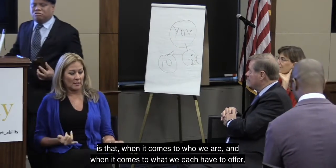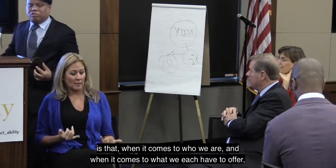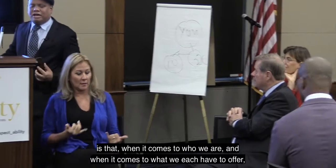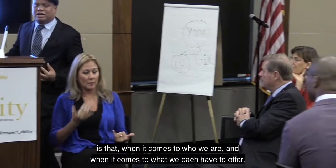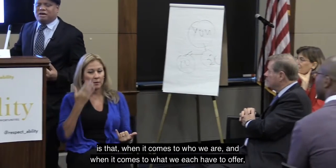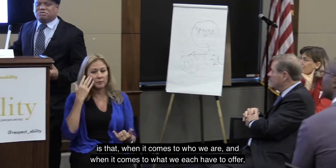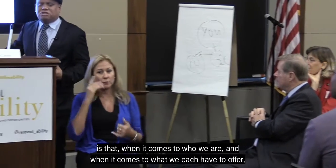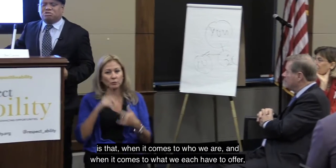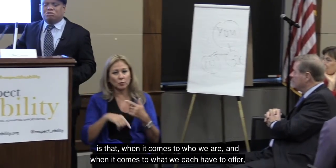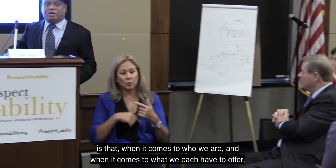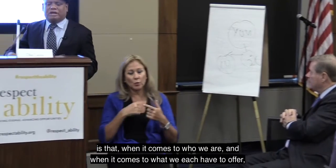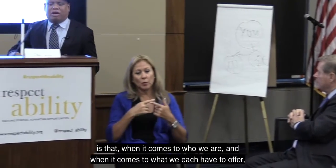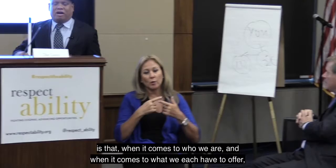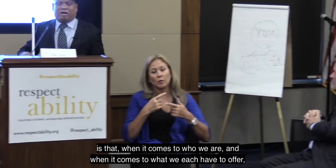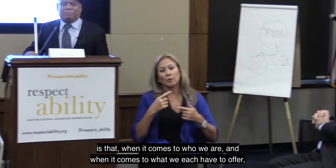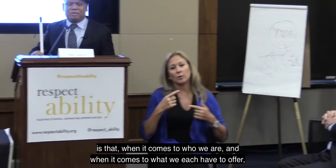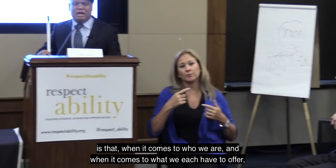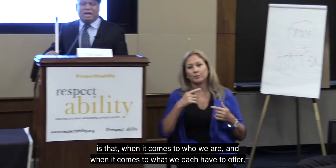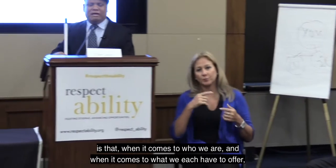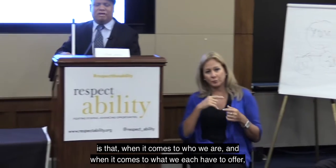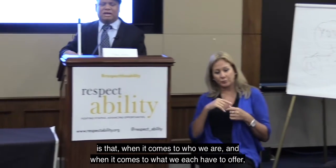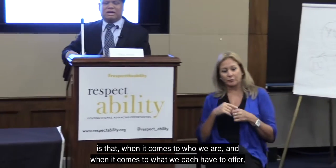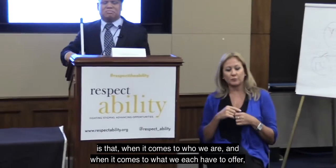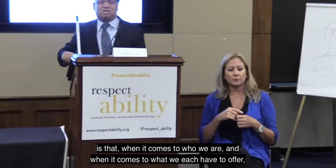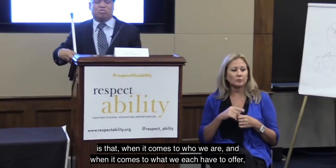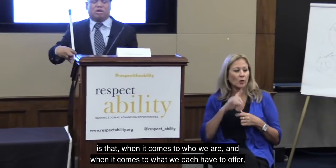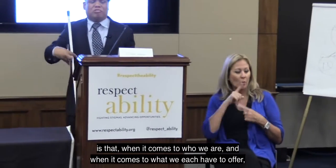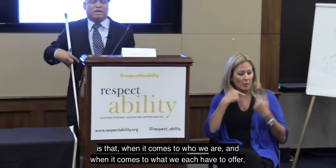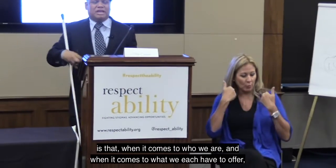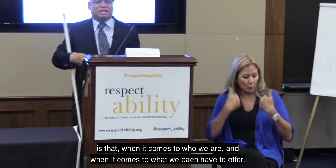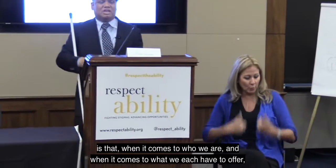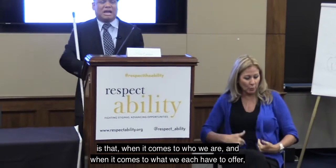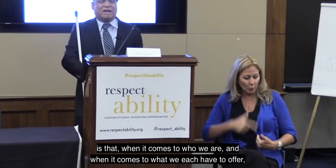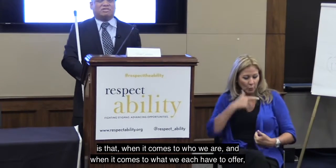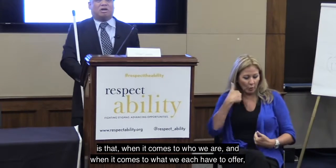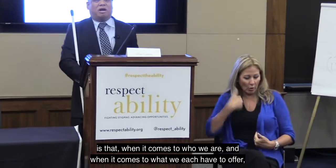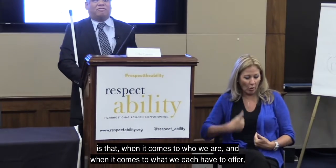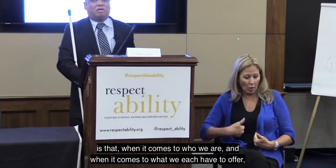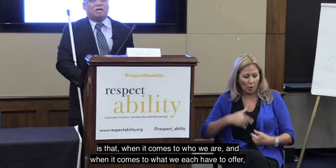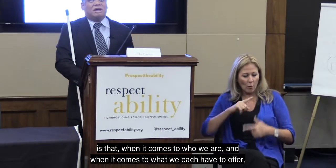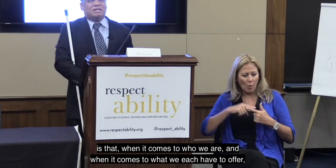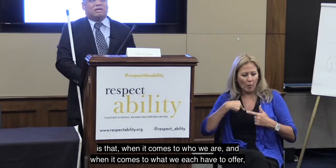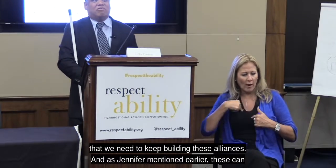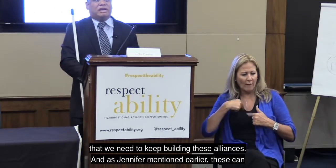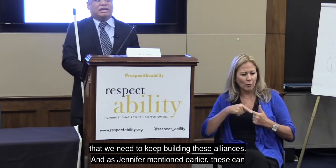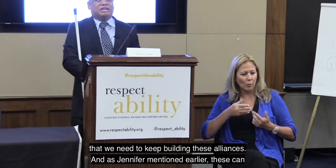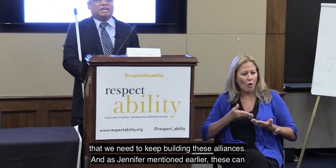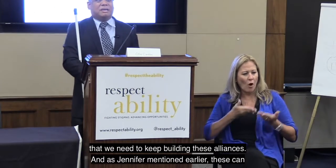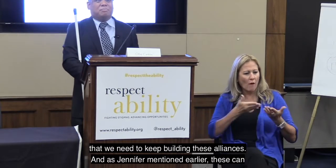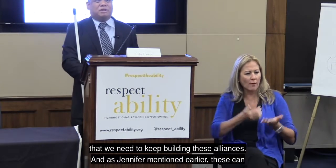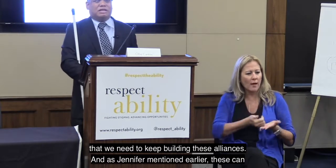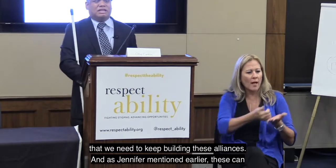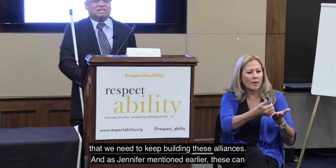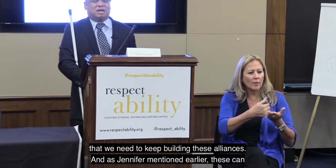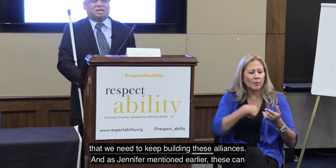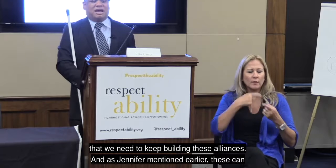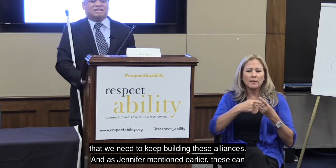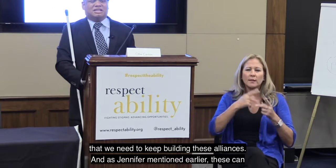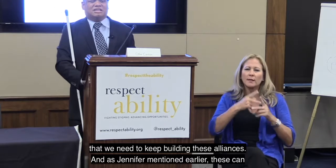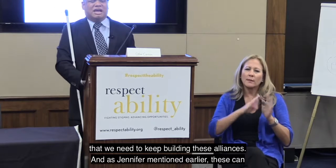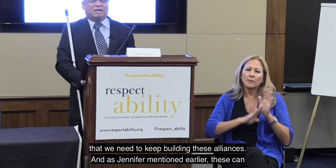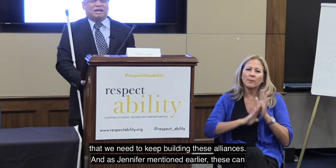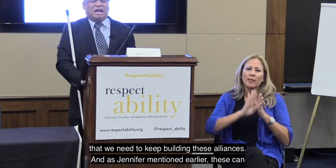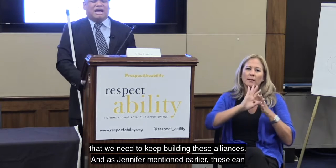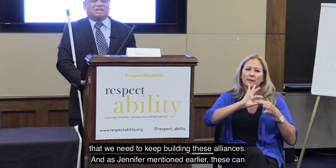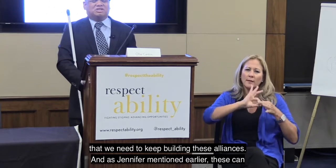that when it comes to who we are, and when it comes to what we each have to offer, that we need to keep building these